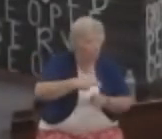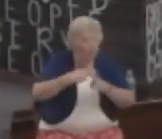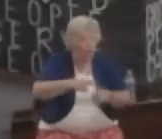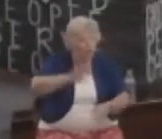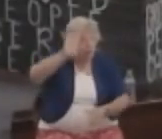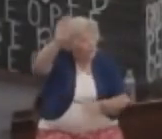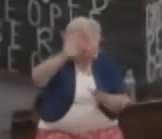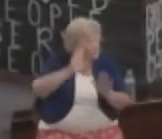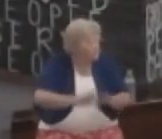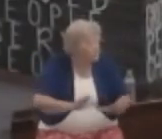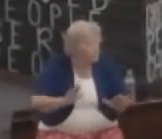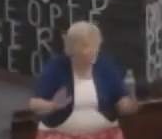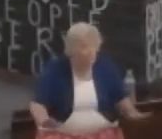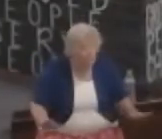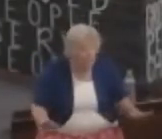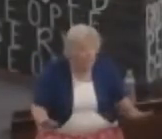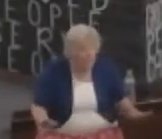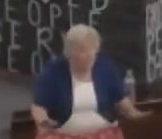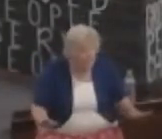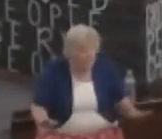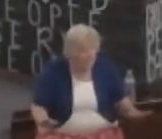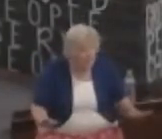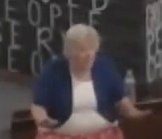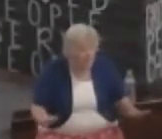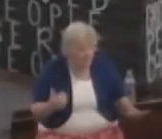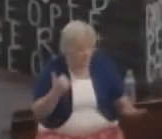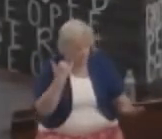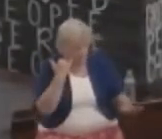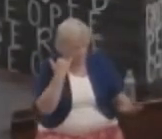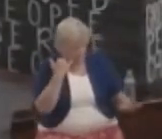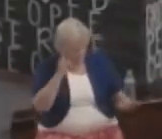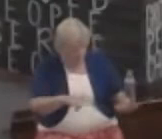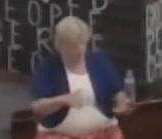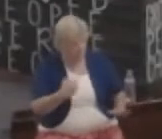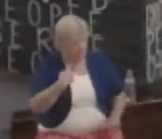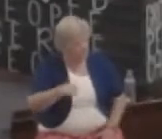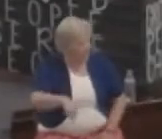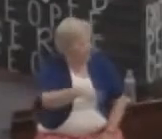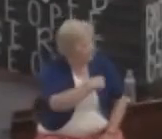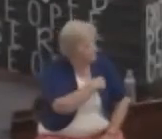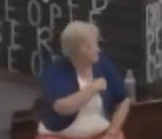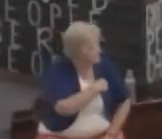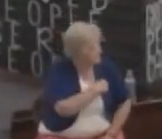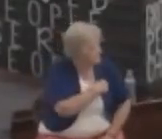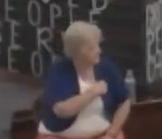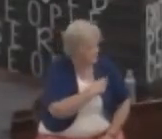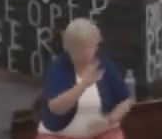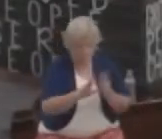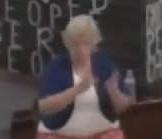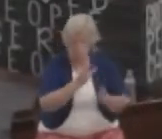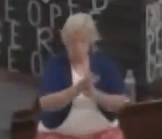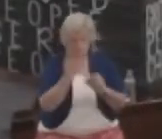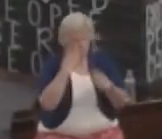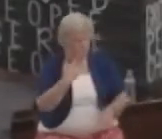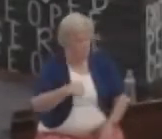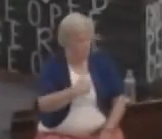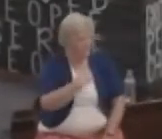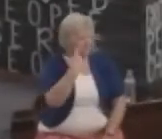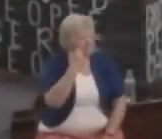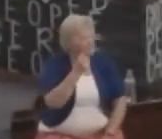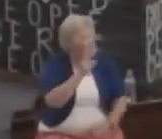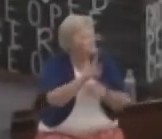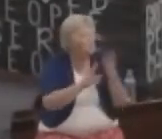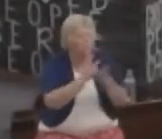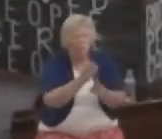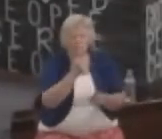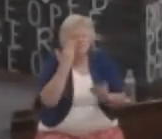children of God. And that is where we are. The reason the world does not know us is that it did not know Him.